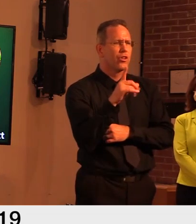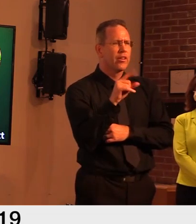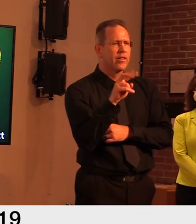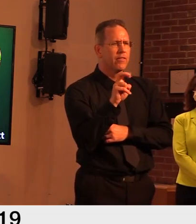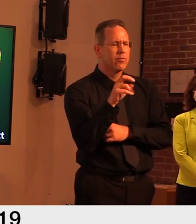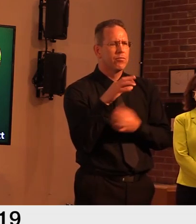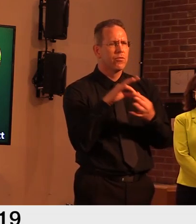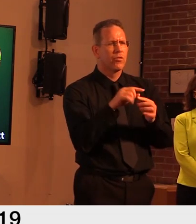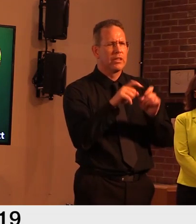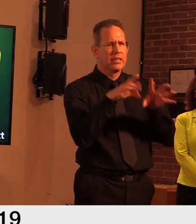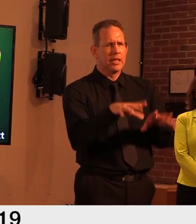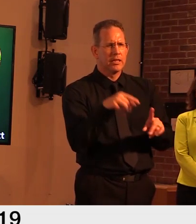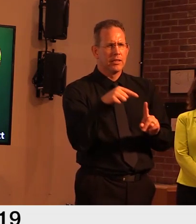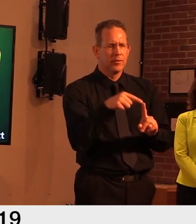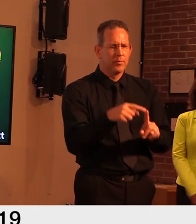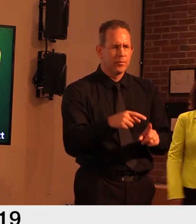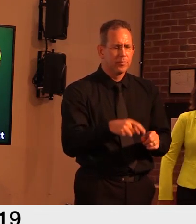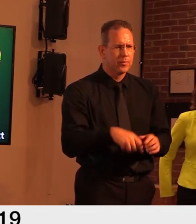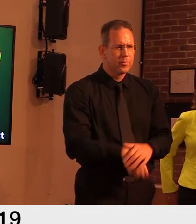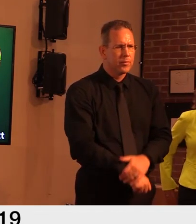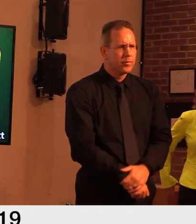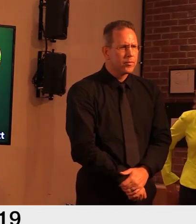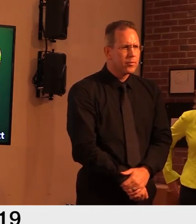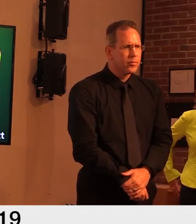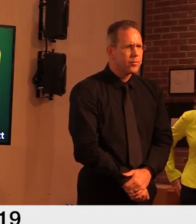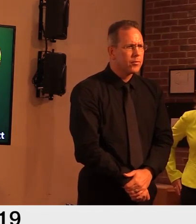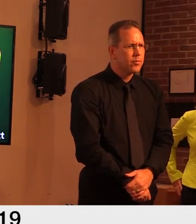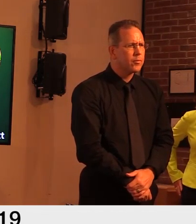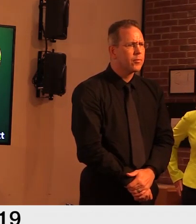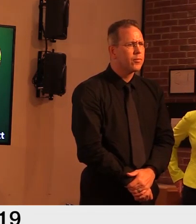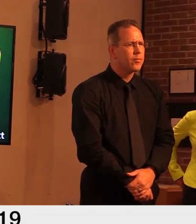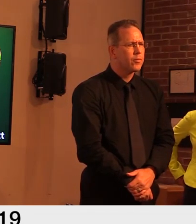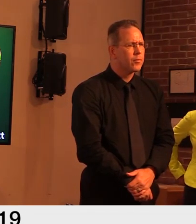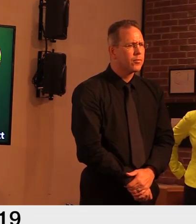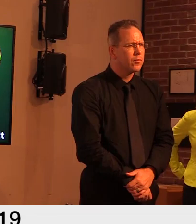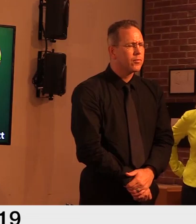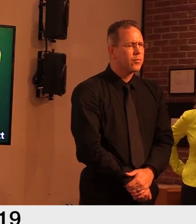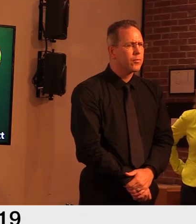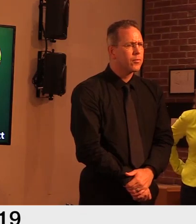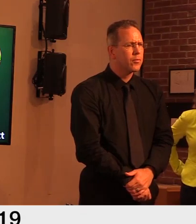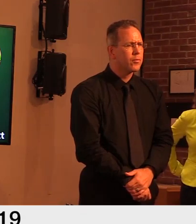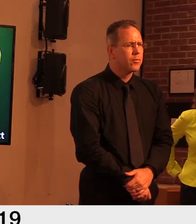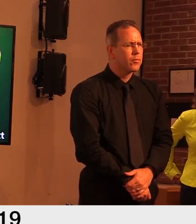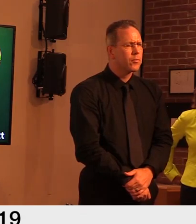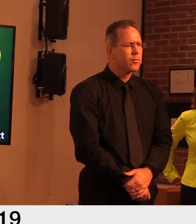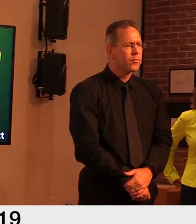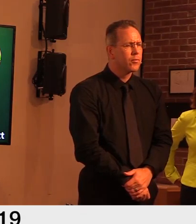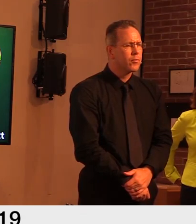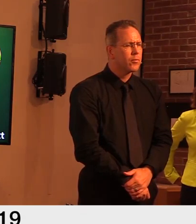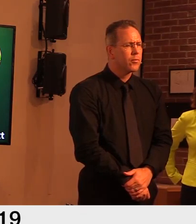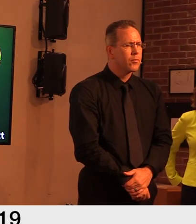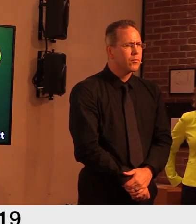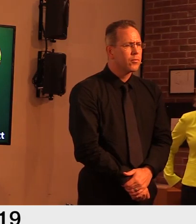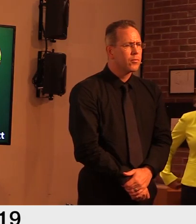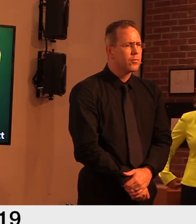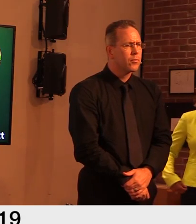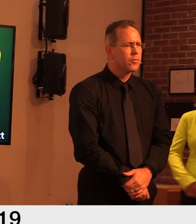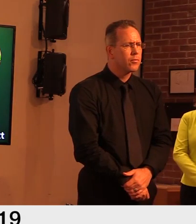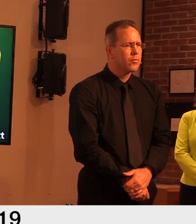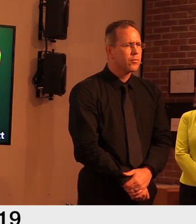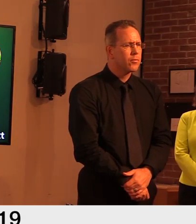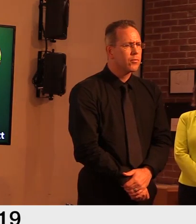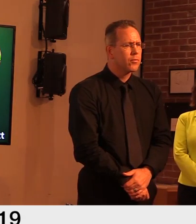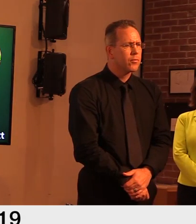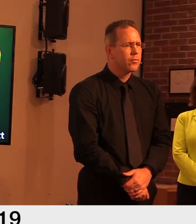an alley expander? Hello, this question is likely for Dr. Levine. It's a question from readers about testing.